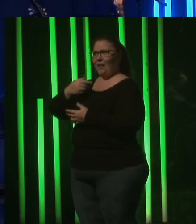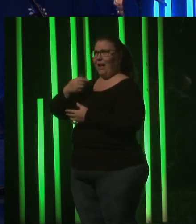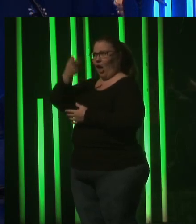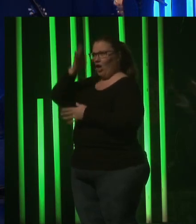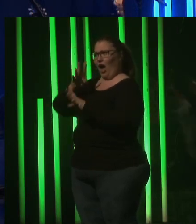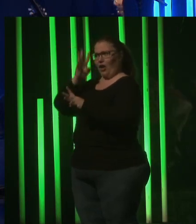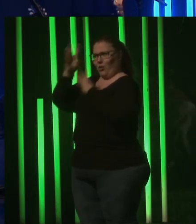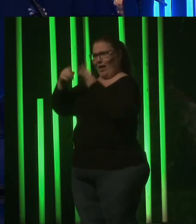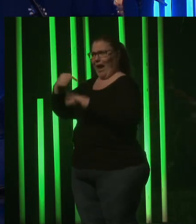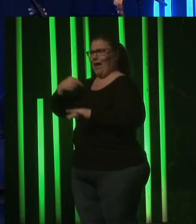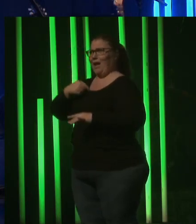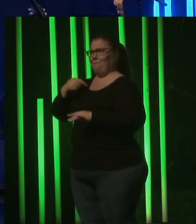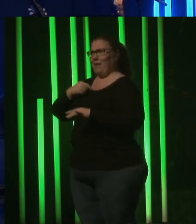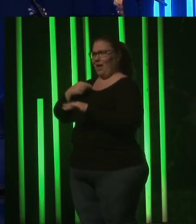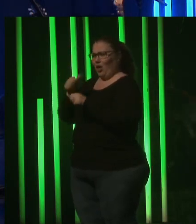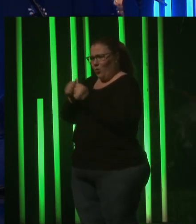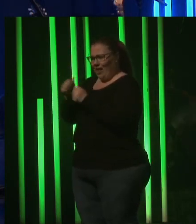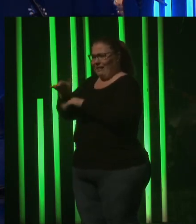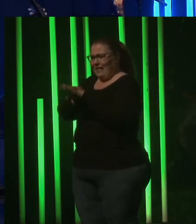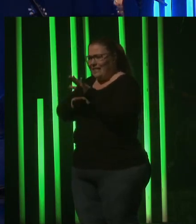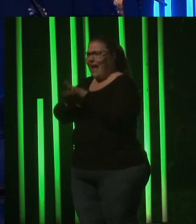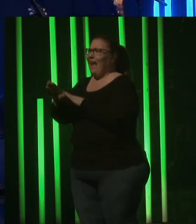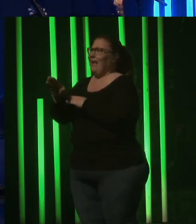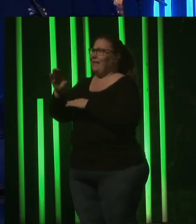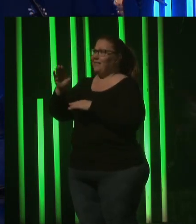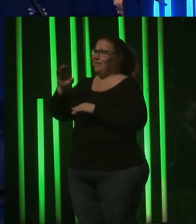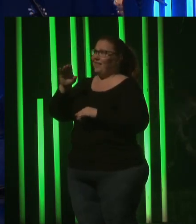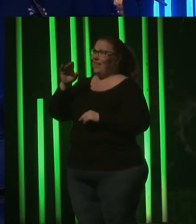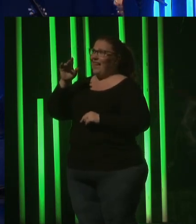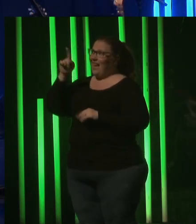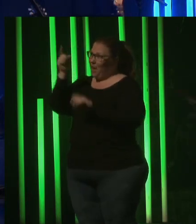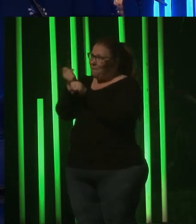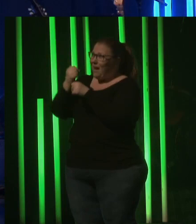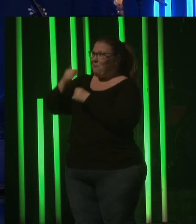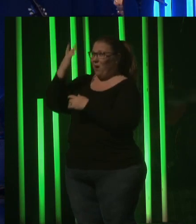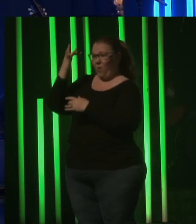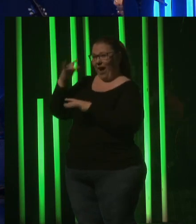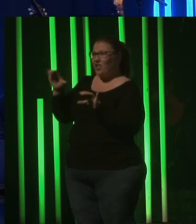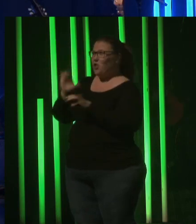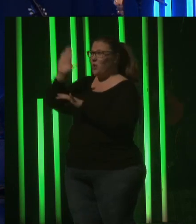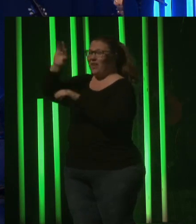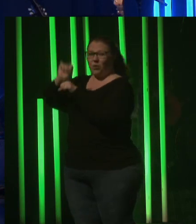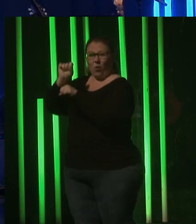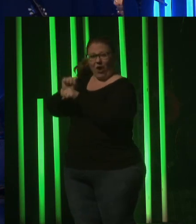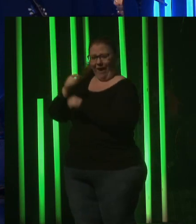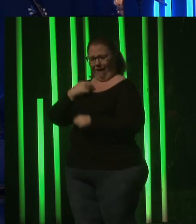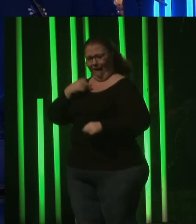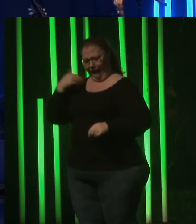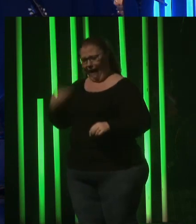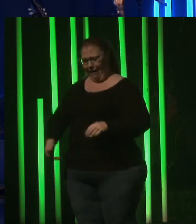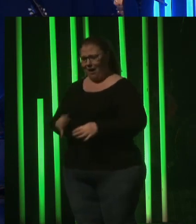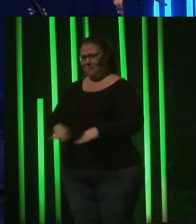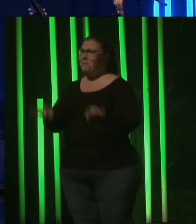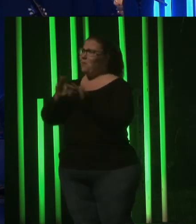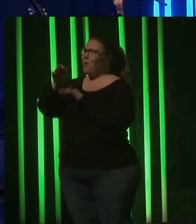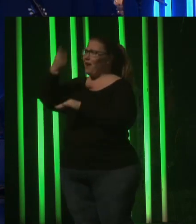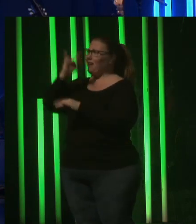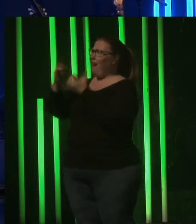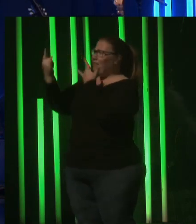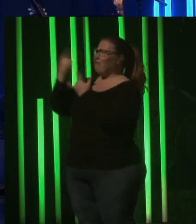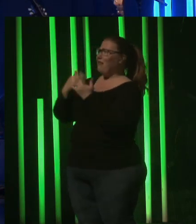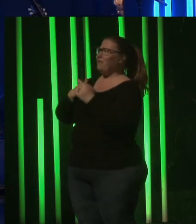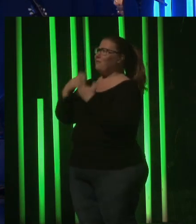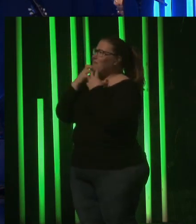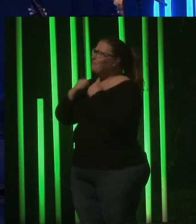workmanship, his handiwork, made anew in him to do his work. You see, I am somebody, and God loves me and cares